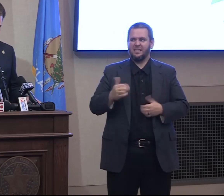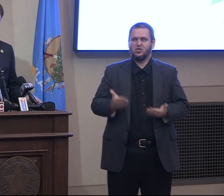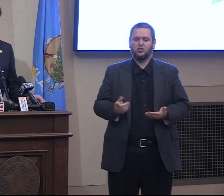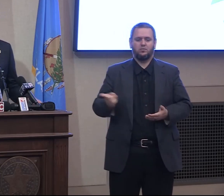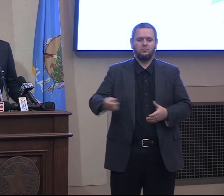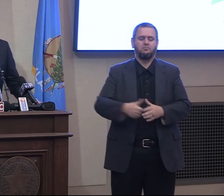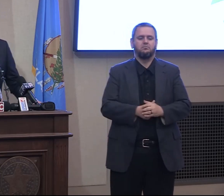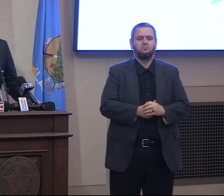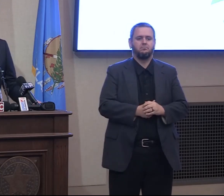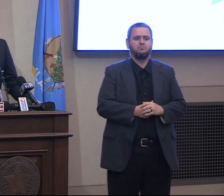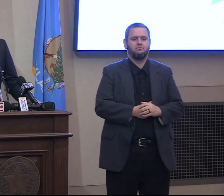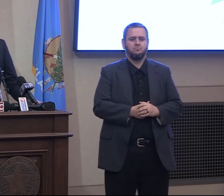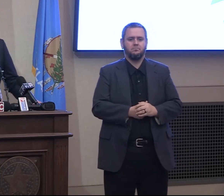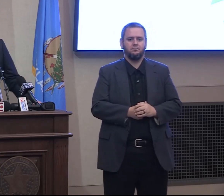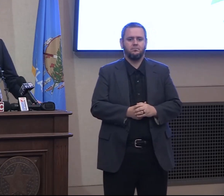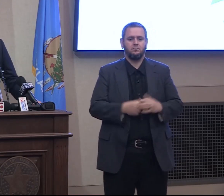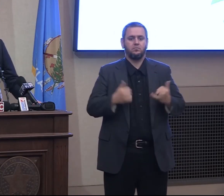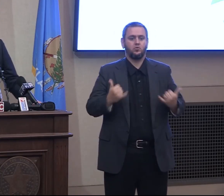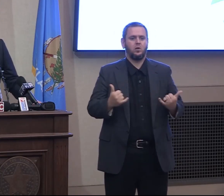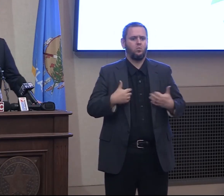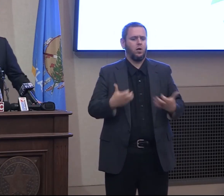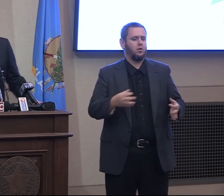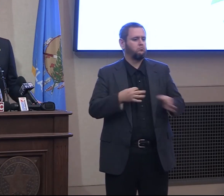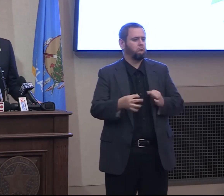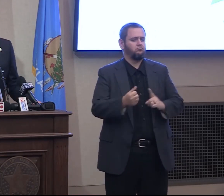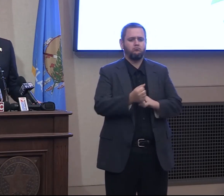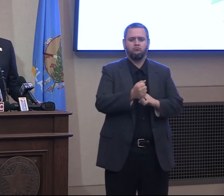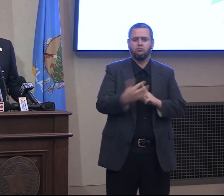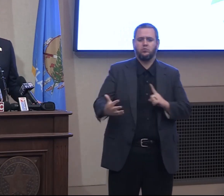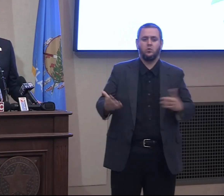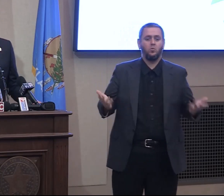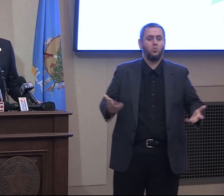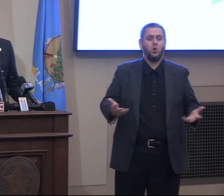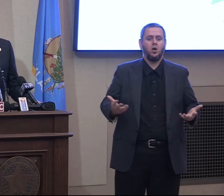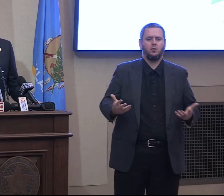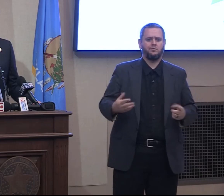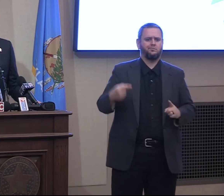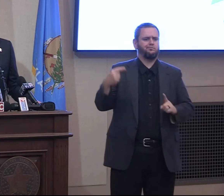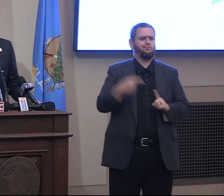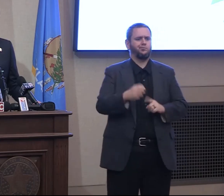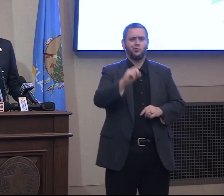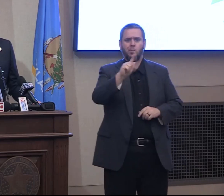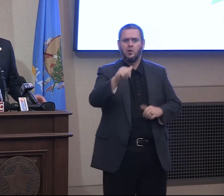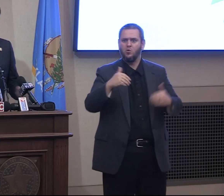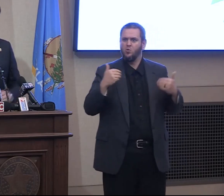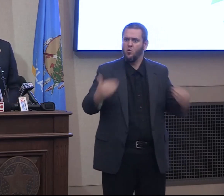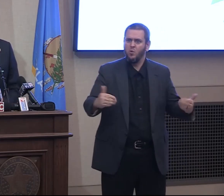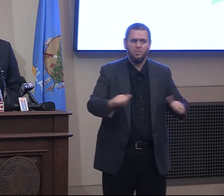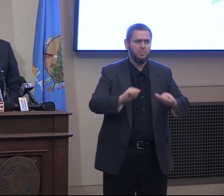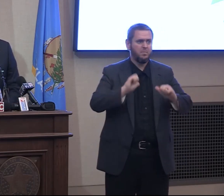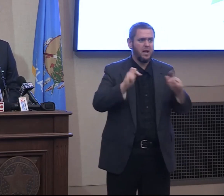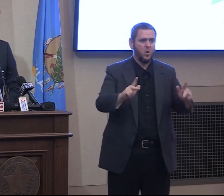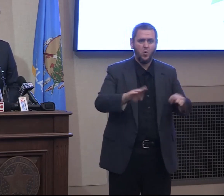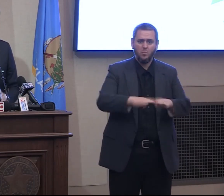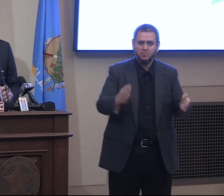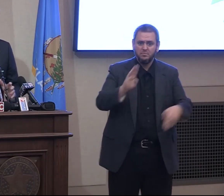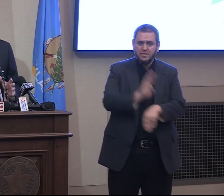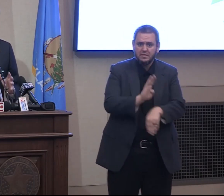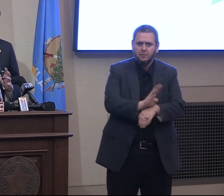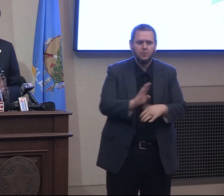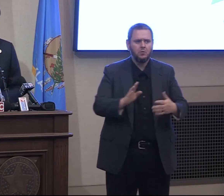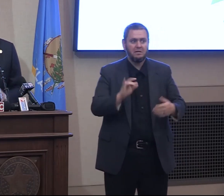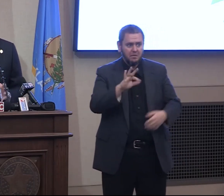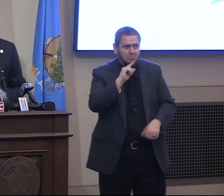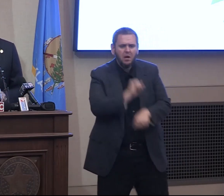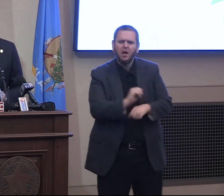We're here today to explain how and when we will get Oklahoma back open. Let me be clear. We